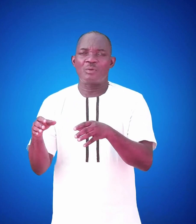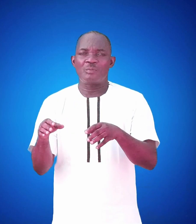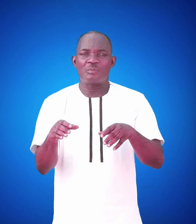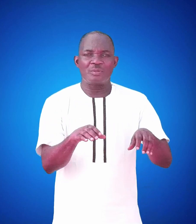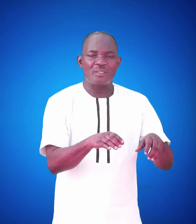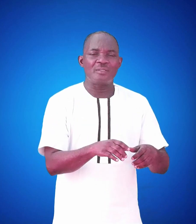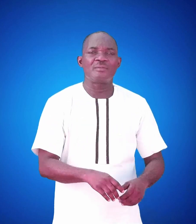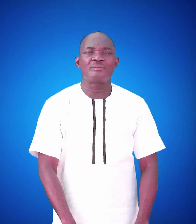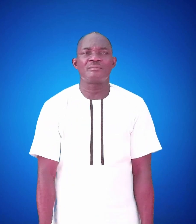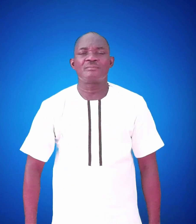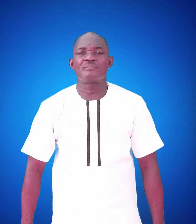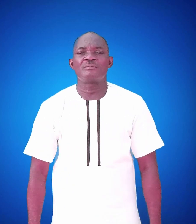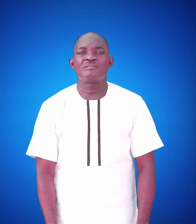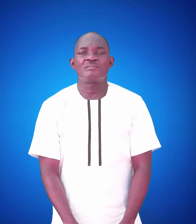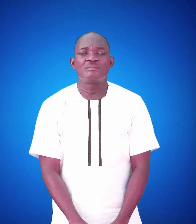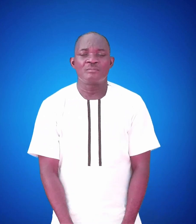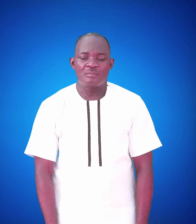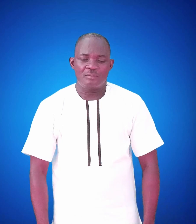communities.